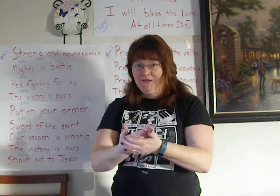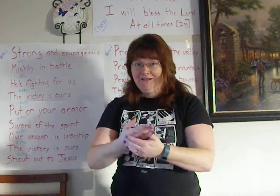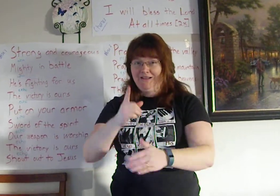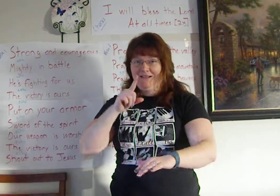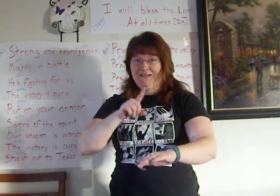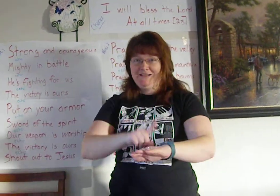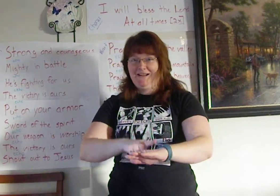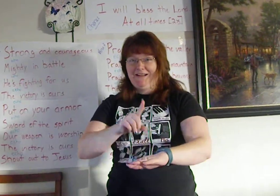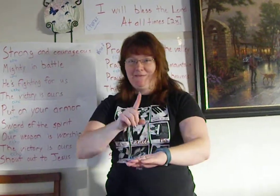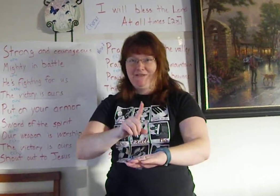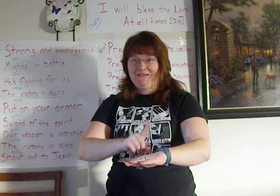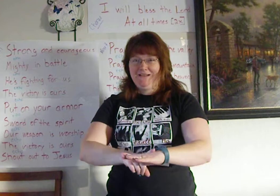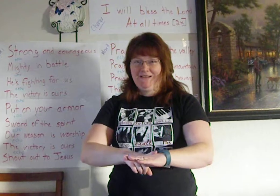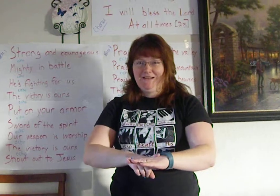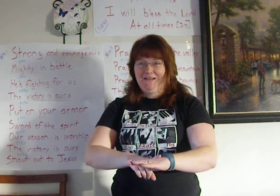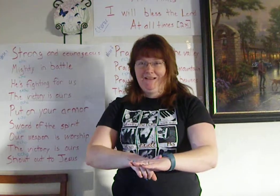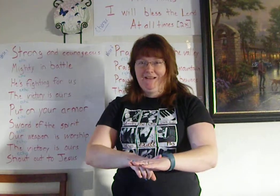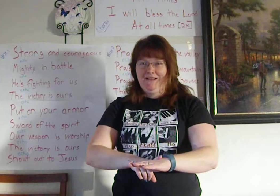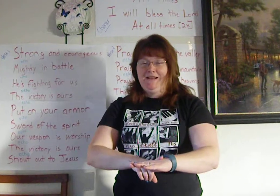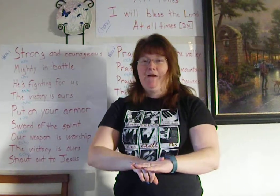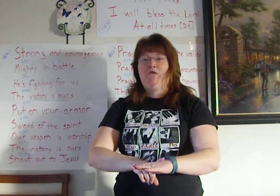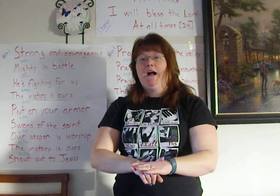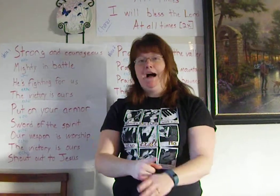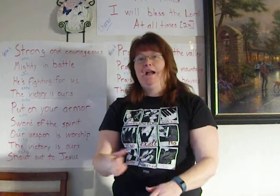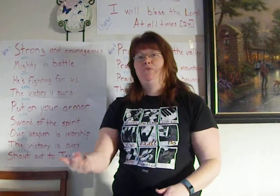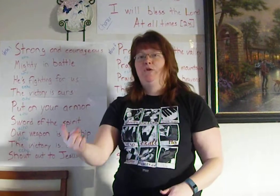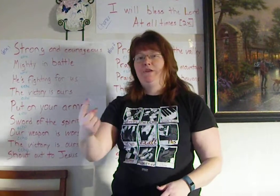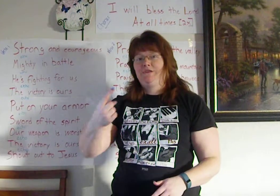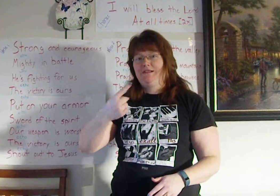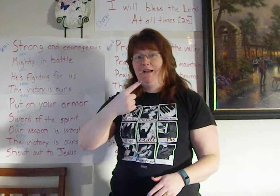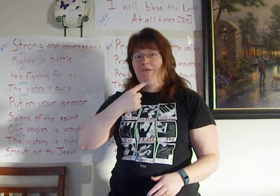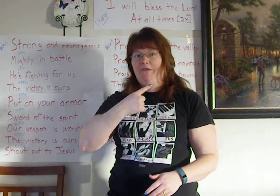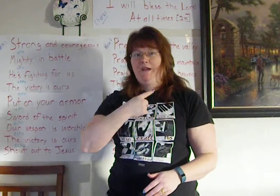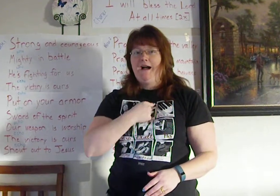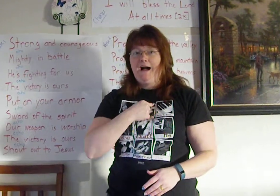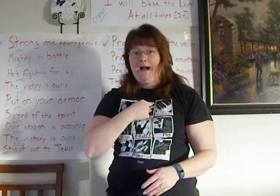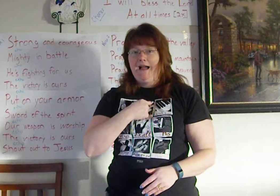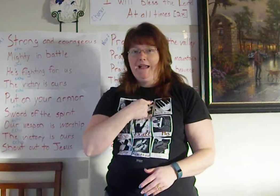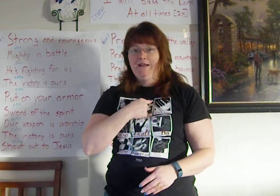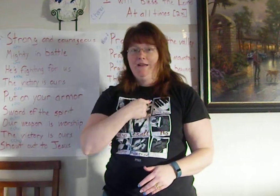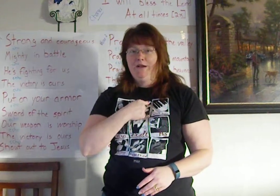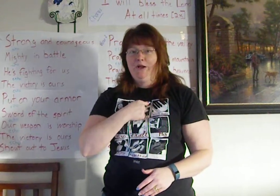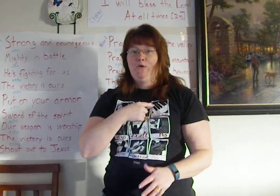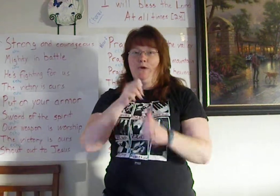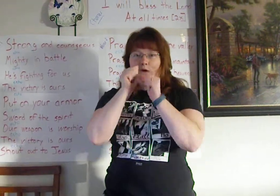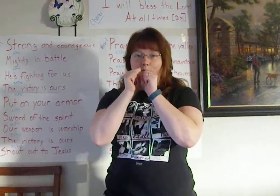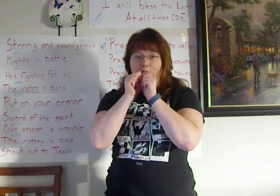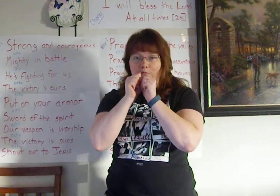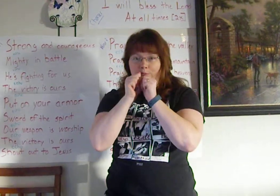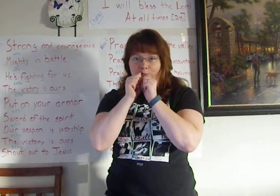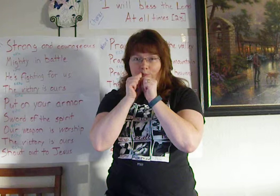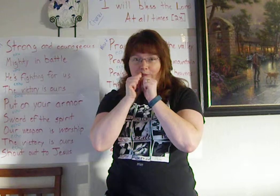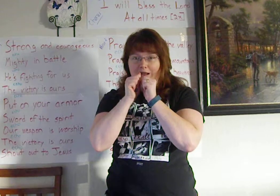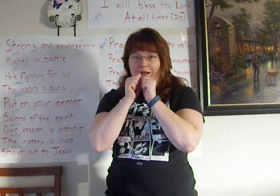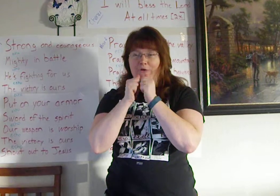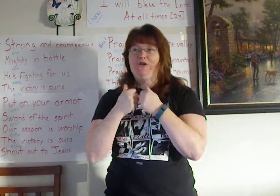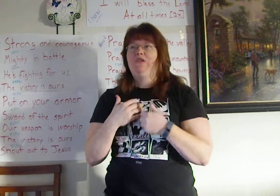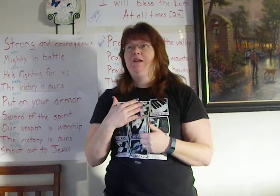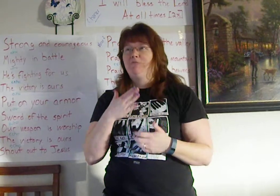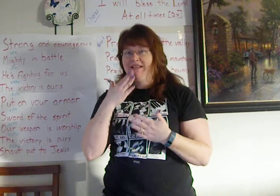All times. Now for I, you point to yourself. I will. And when you think of